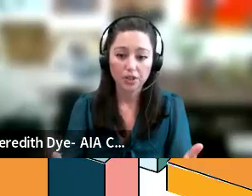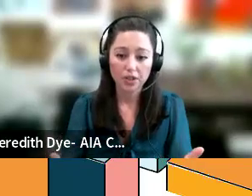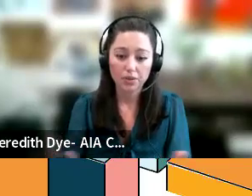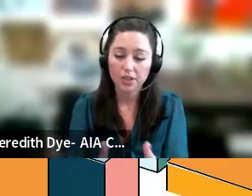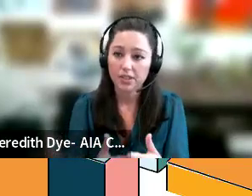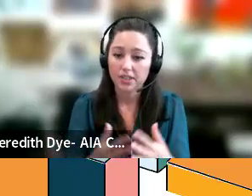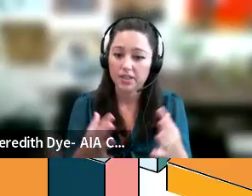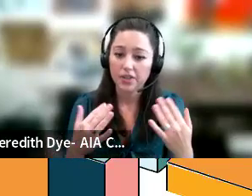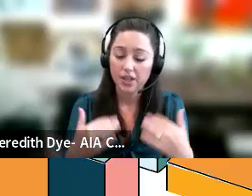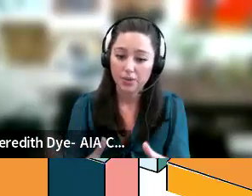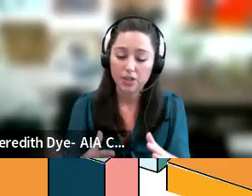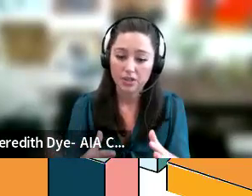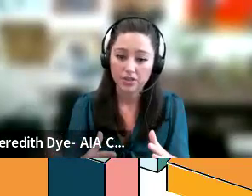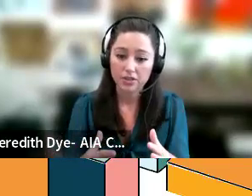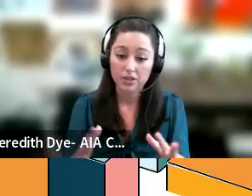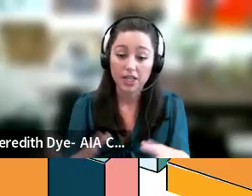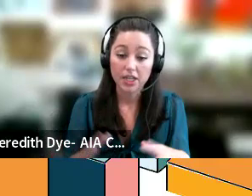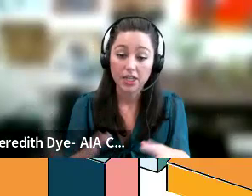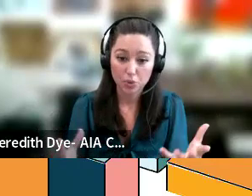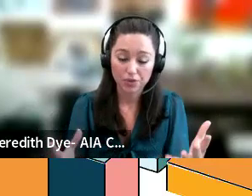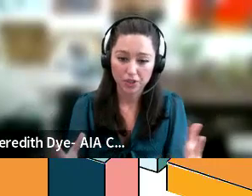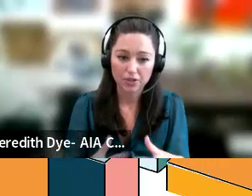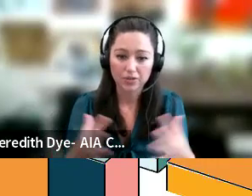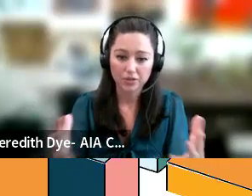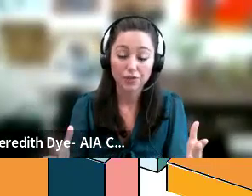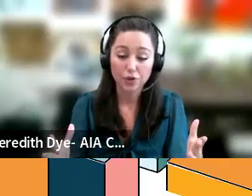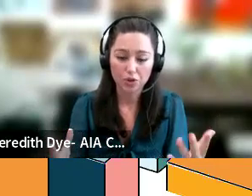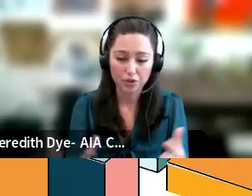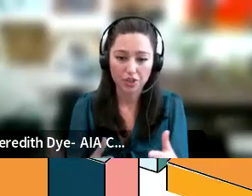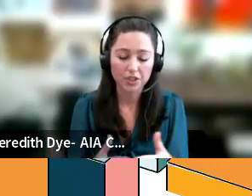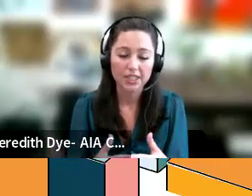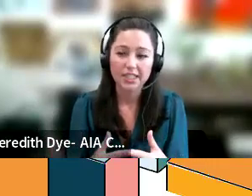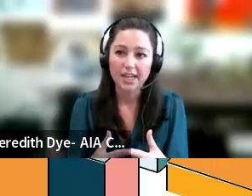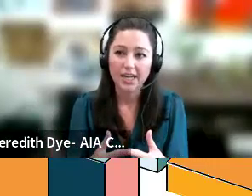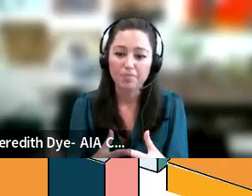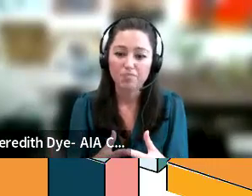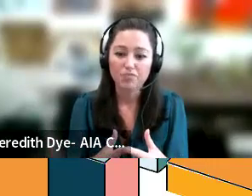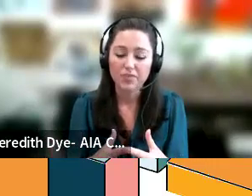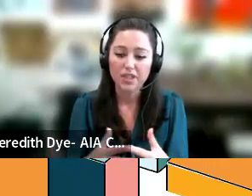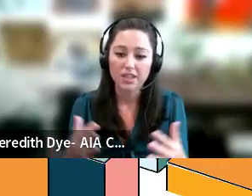your portfolio, then I will, a correct portfolio, a full portfolio,